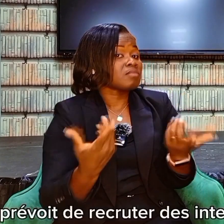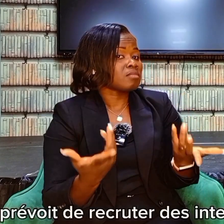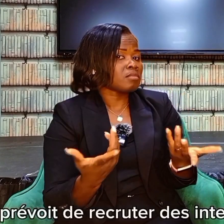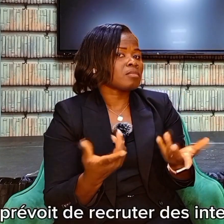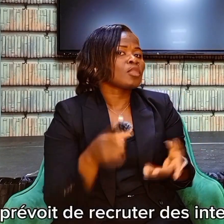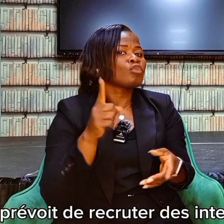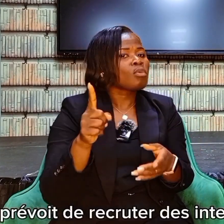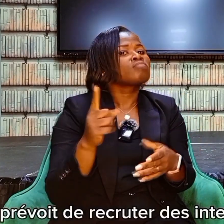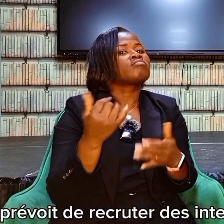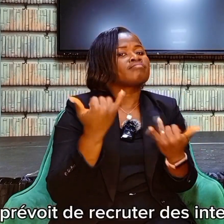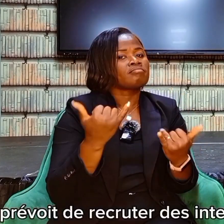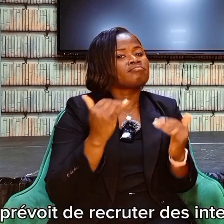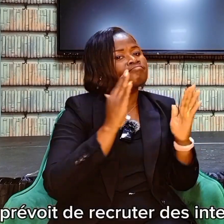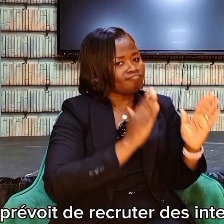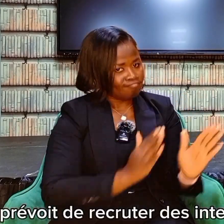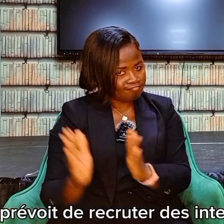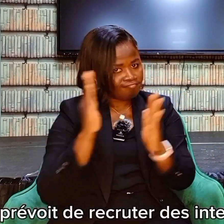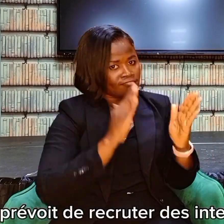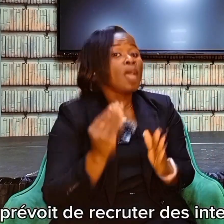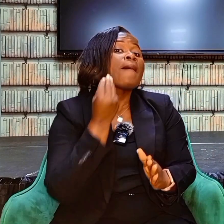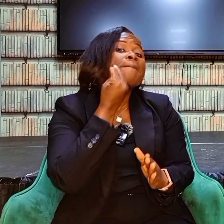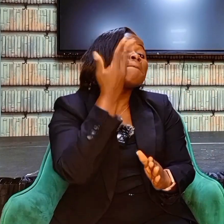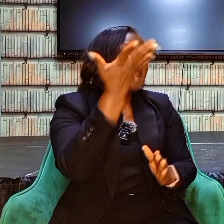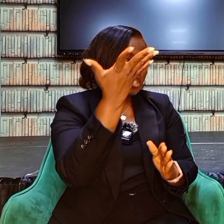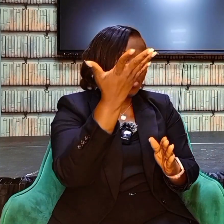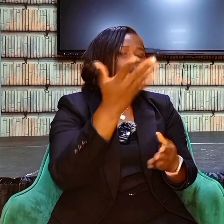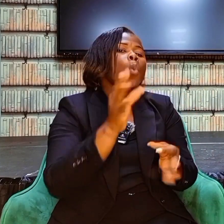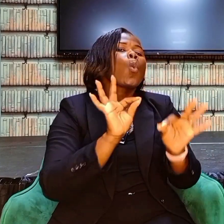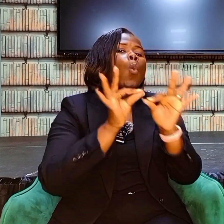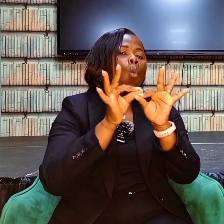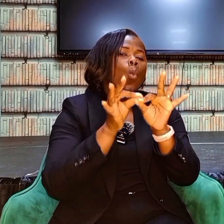is planning to recruit sign language interpreters